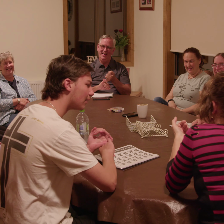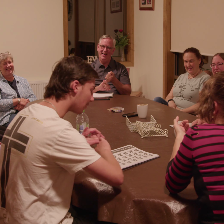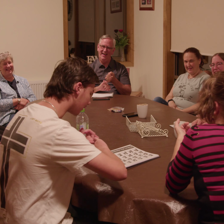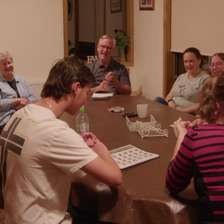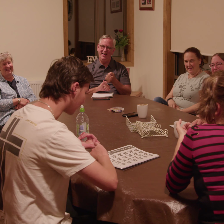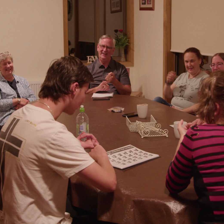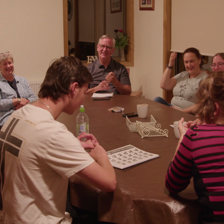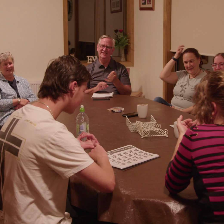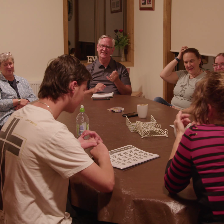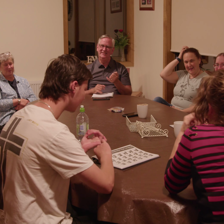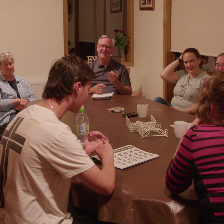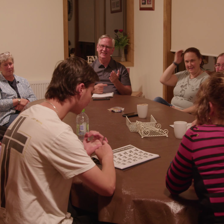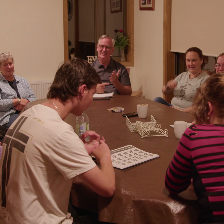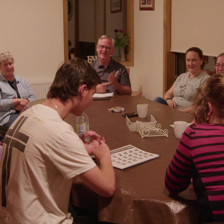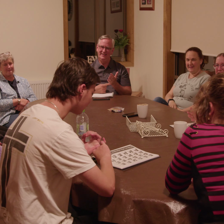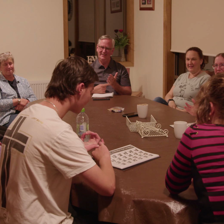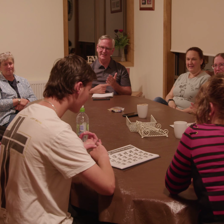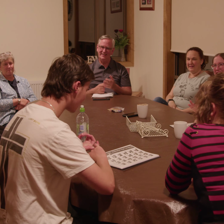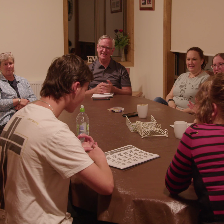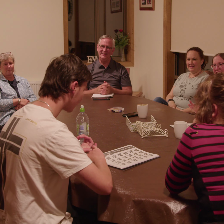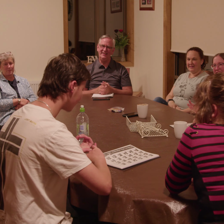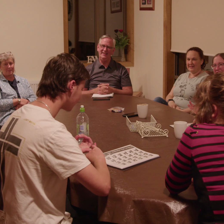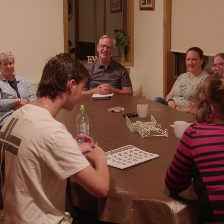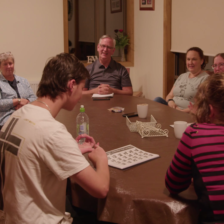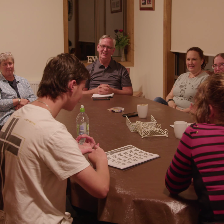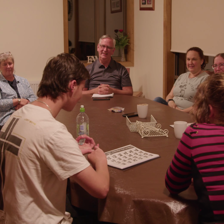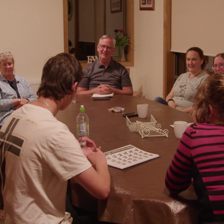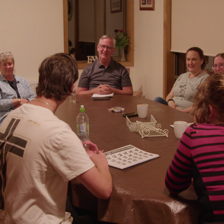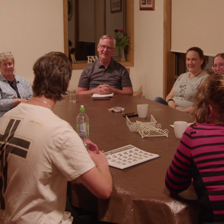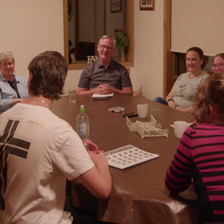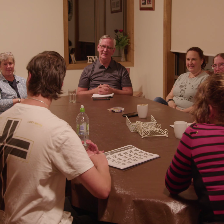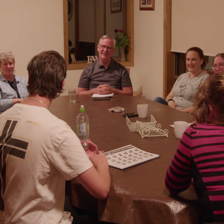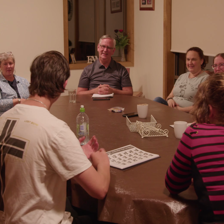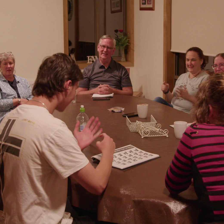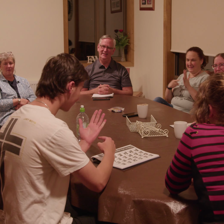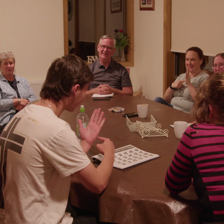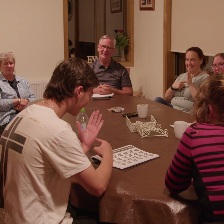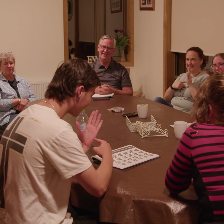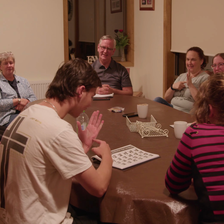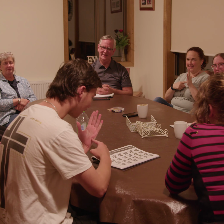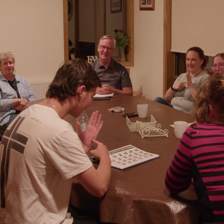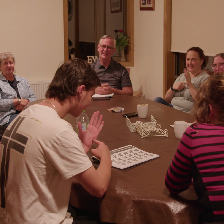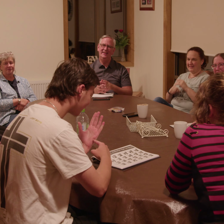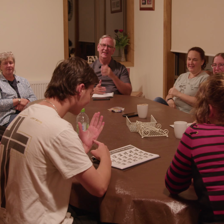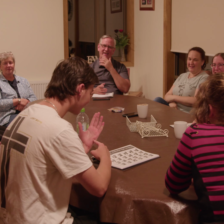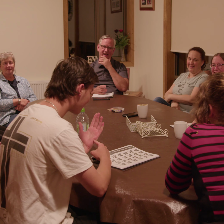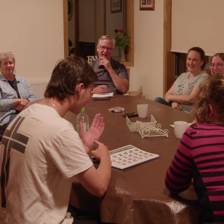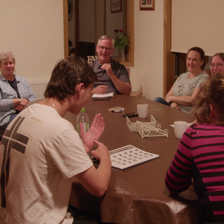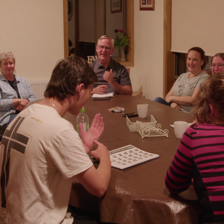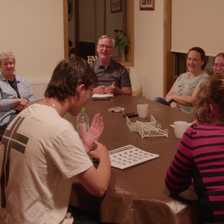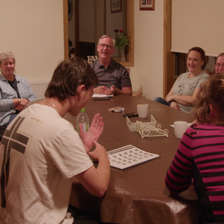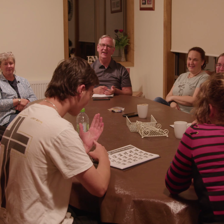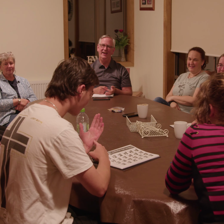the X's. Uh-huh. T, if you're old. T if you're young. Sorry. Where's